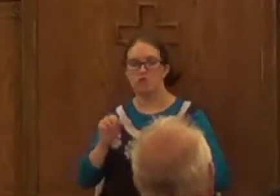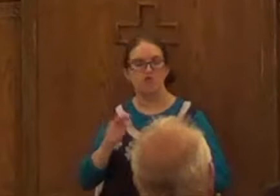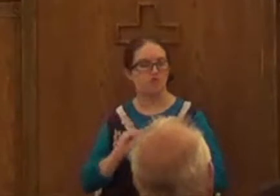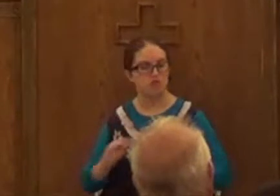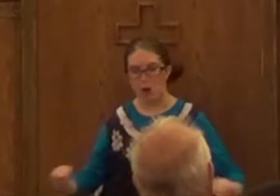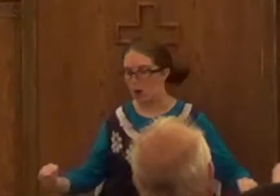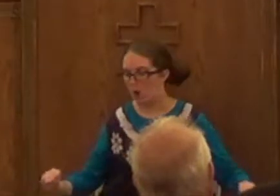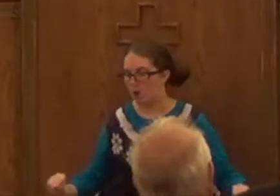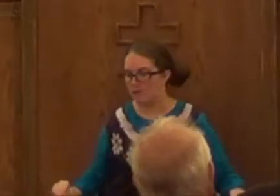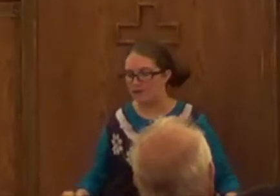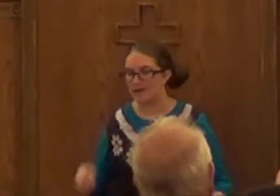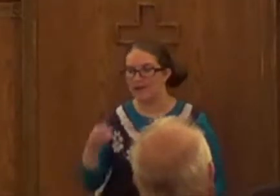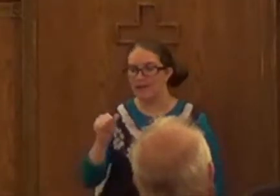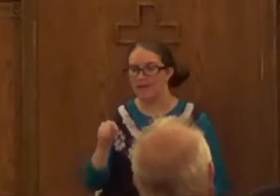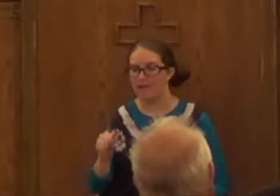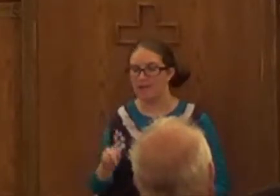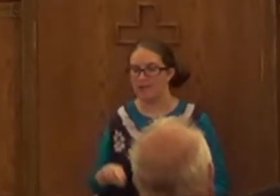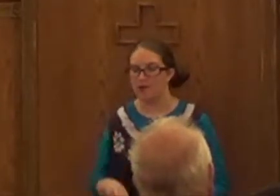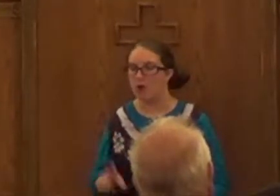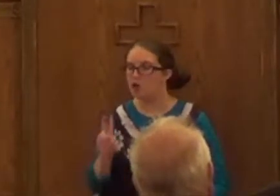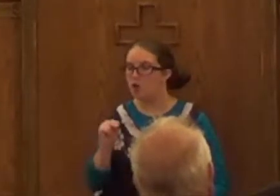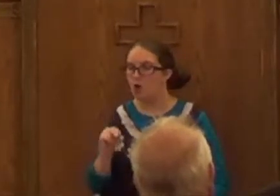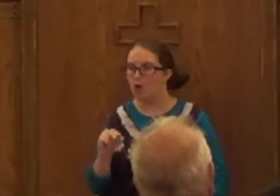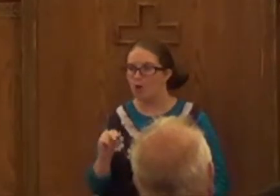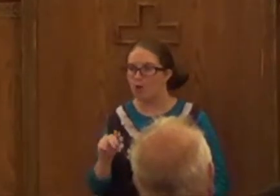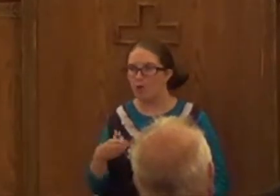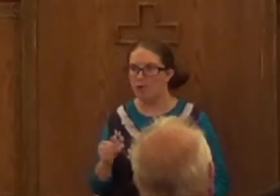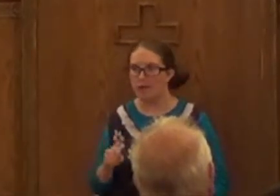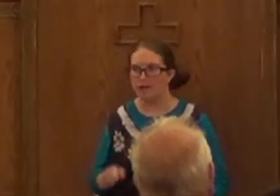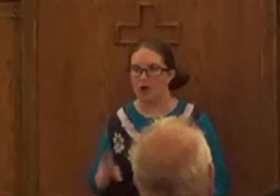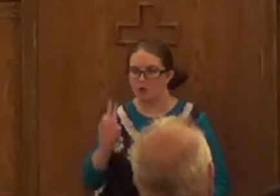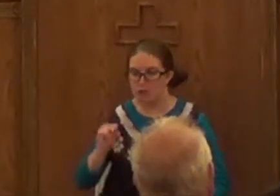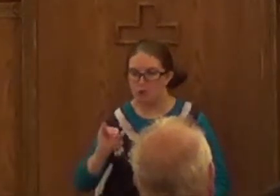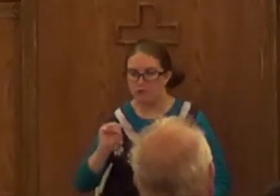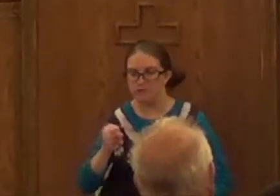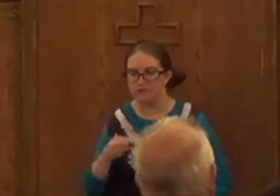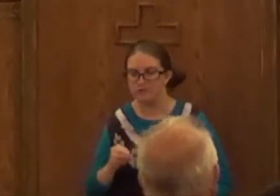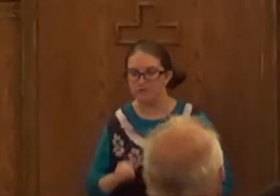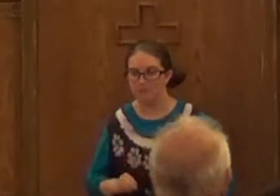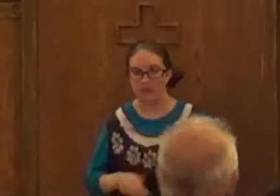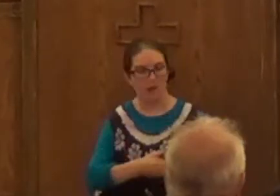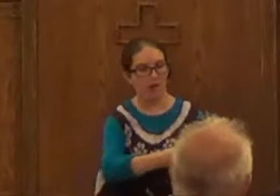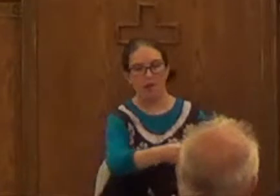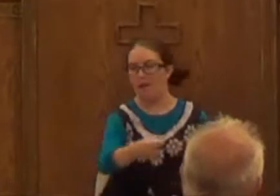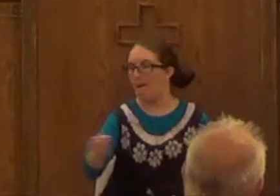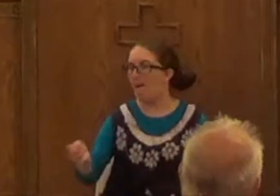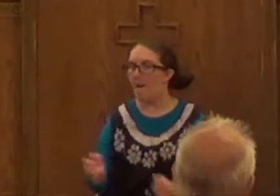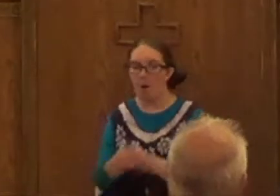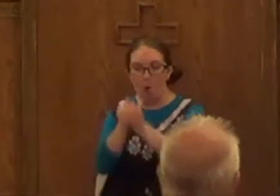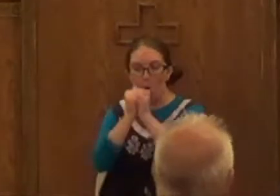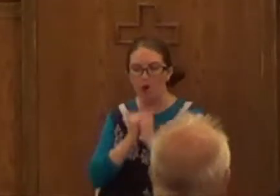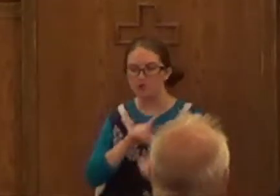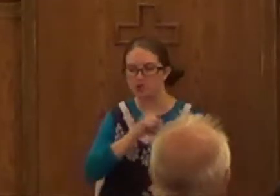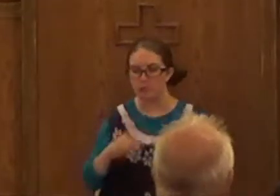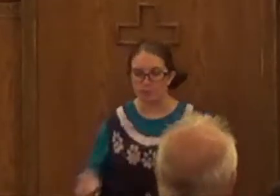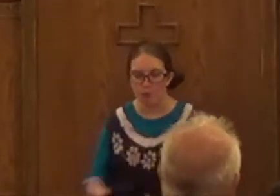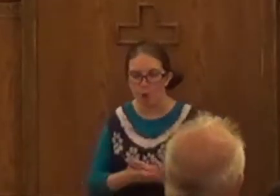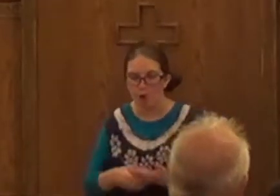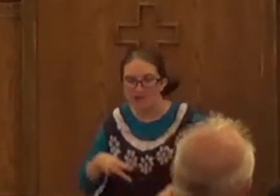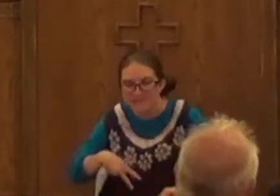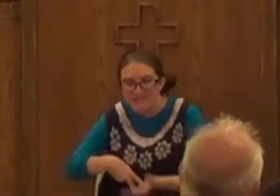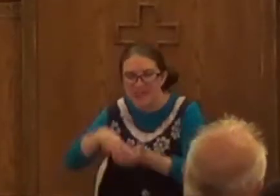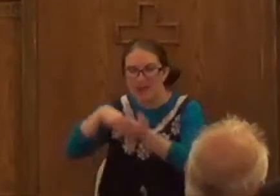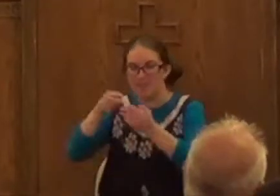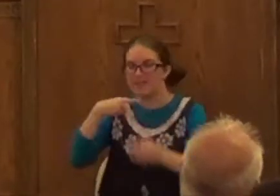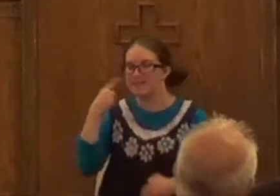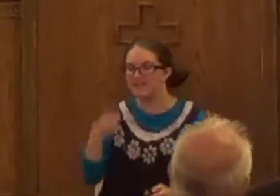Hagar. There's not going to be an Ishmael that's going to pull you away from God. Somebody ought to worship the Lord in here. Somebody ought to stand